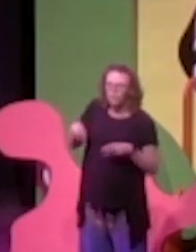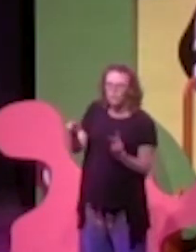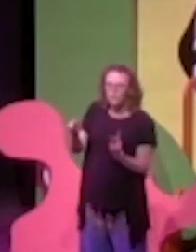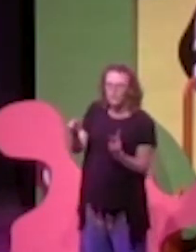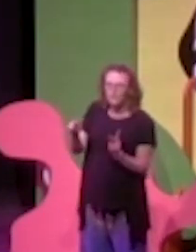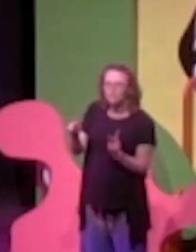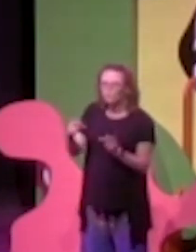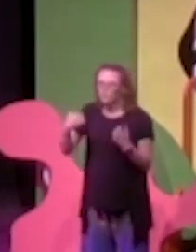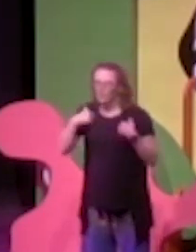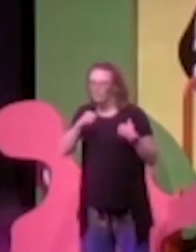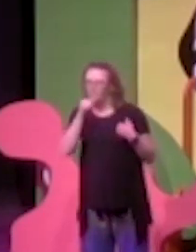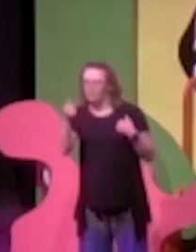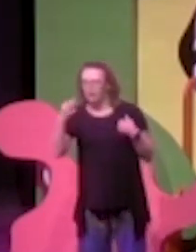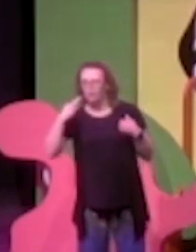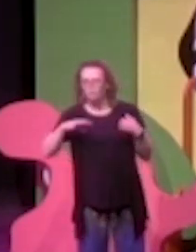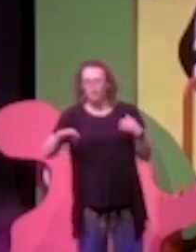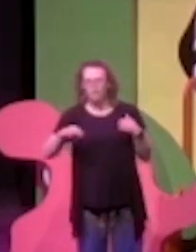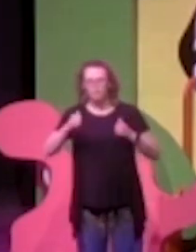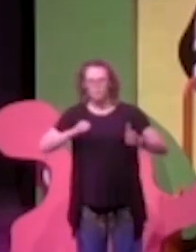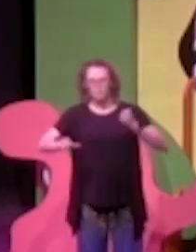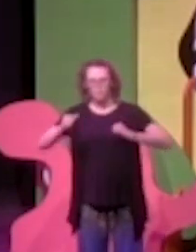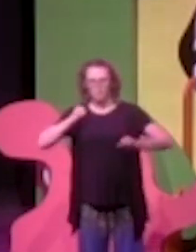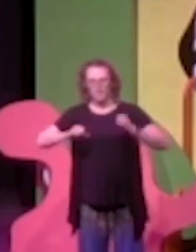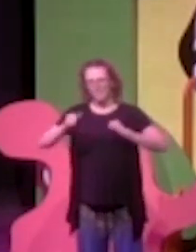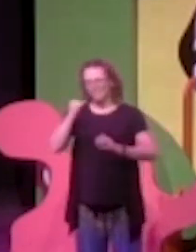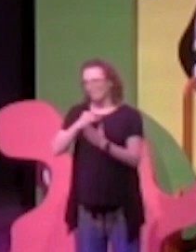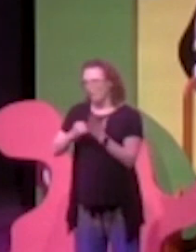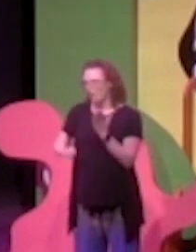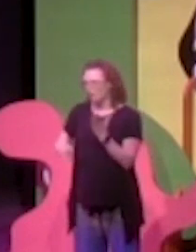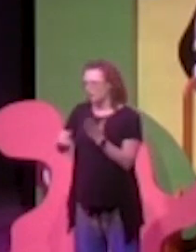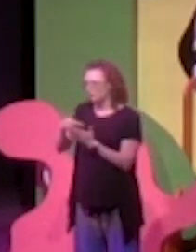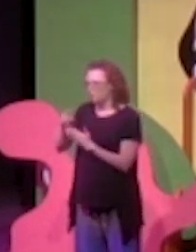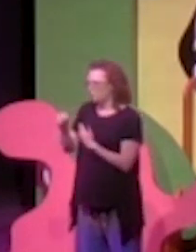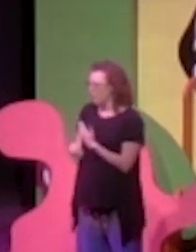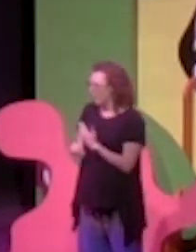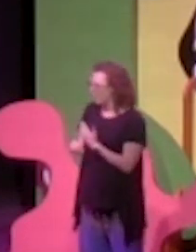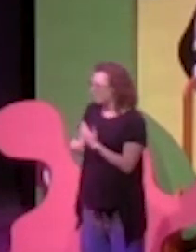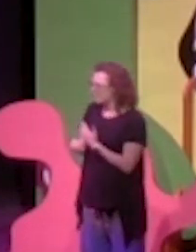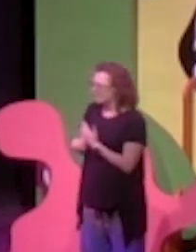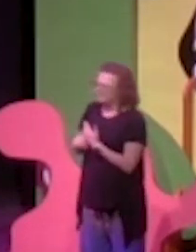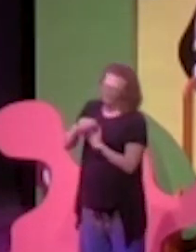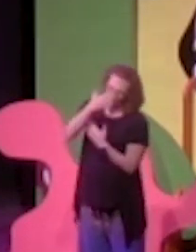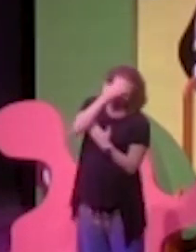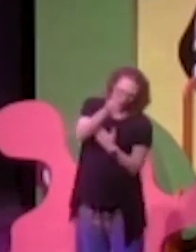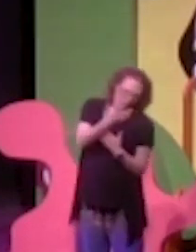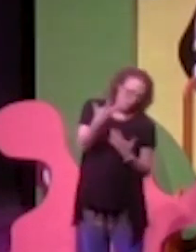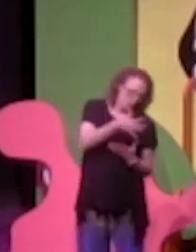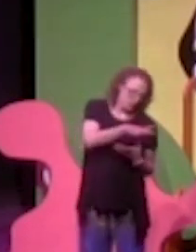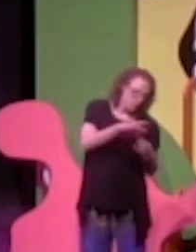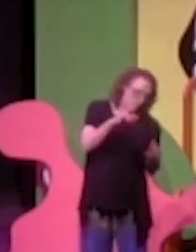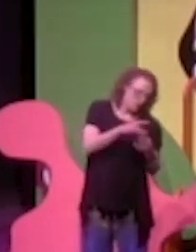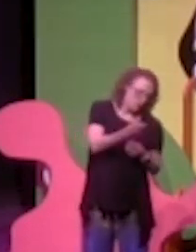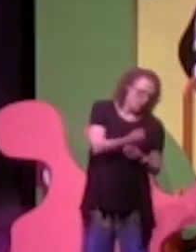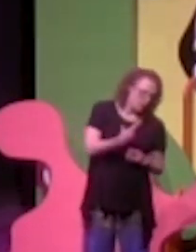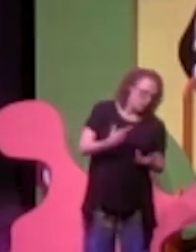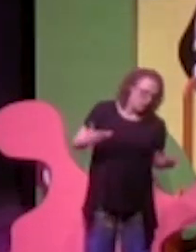nonprofit performing arts grant program. I have forgotten what the final prompt was. So,